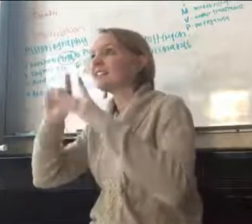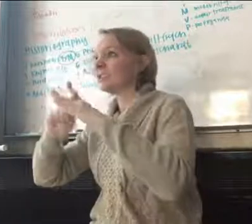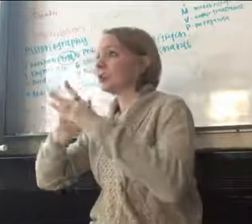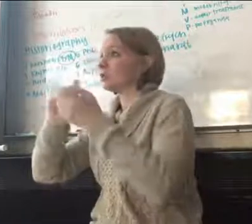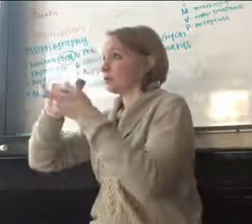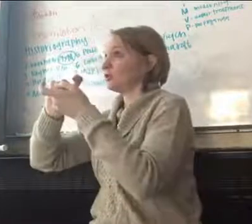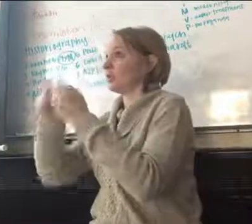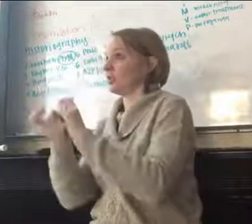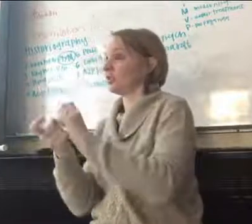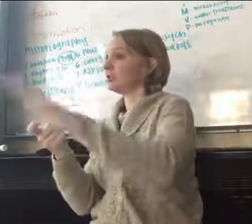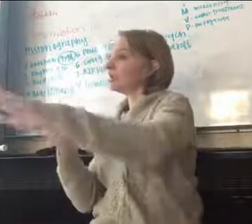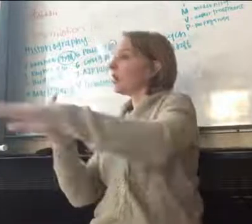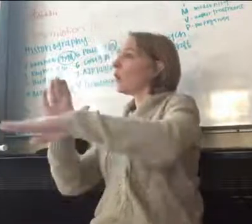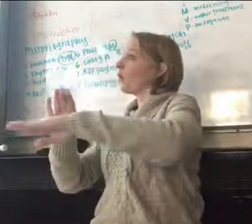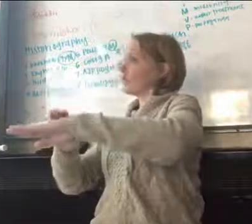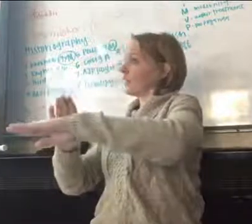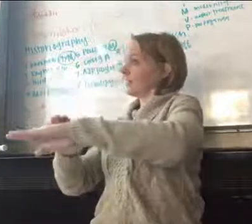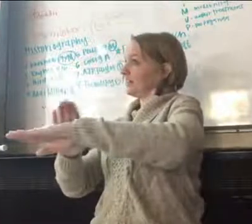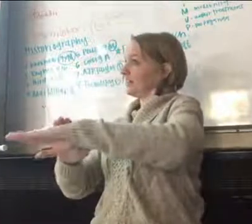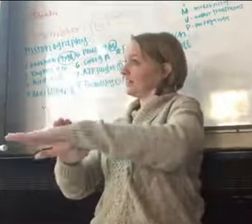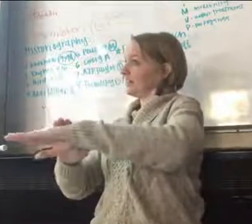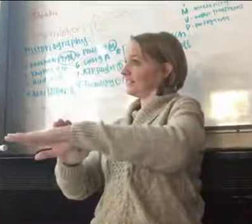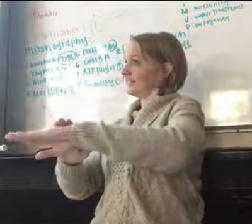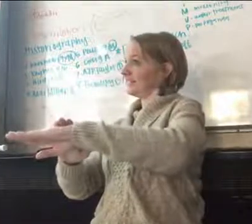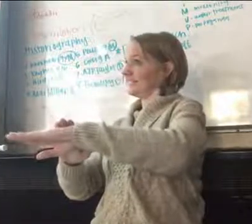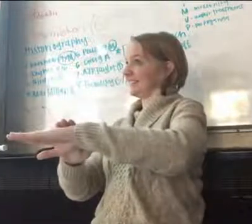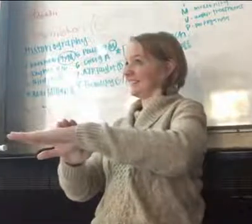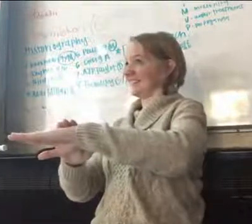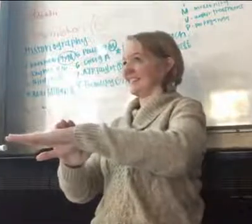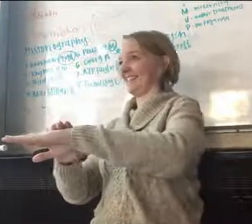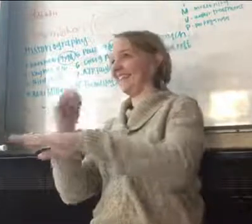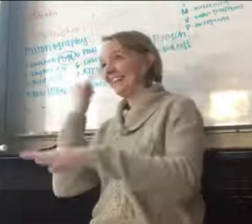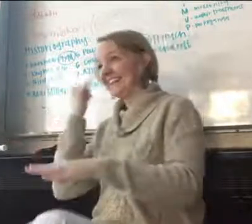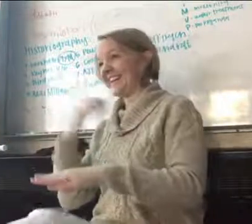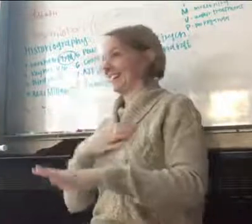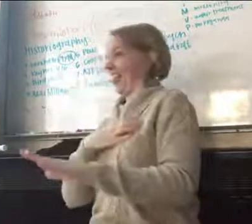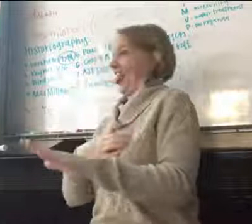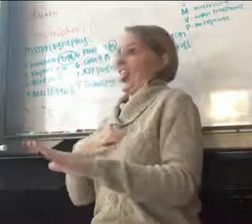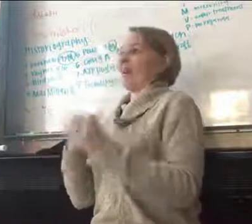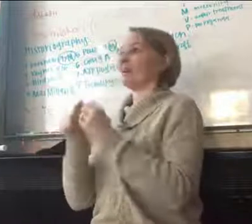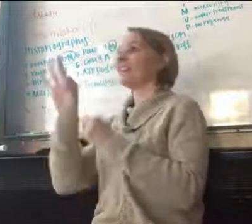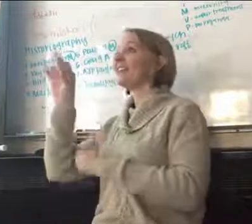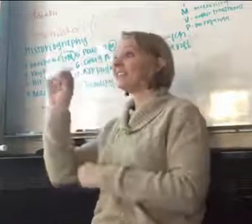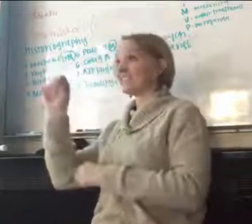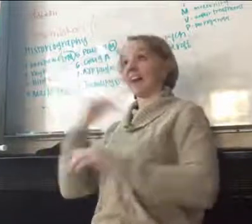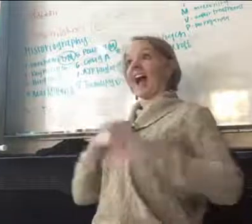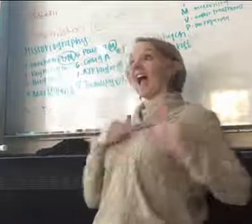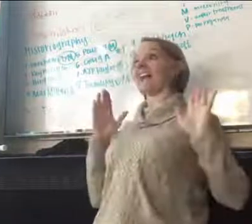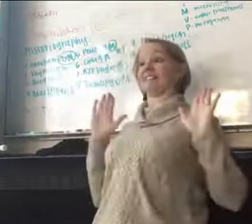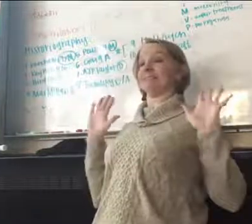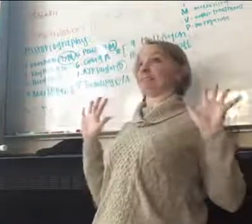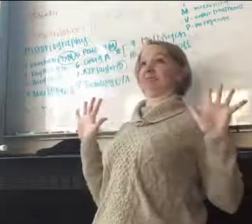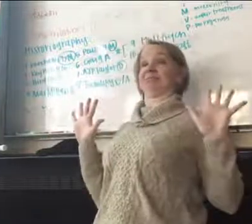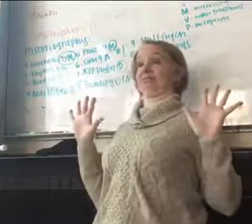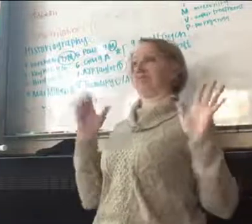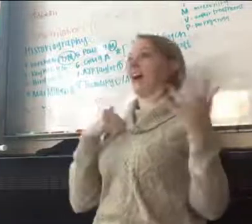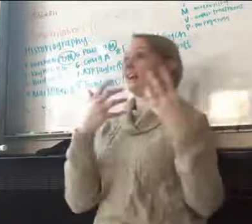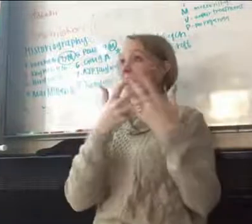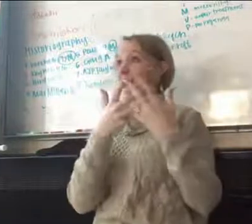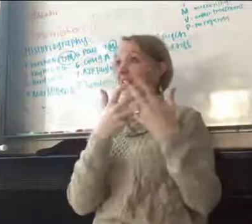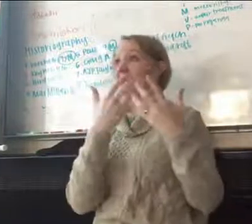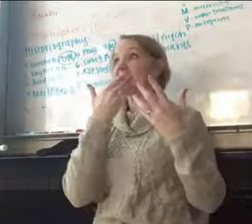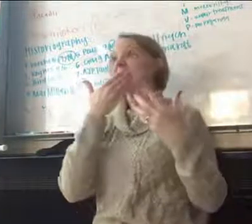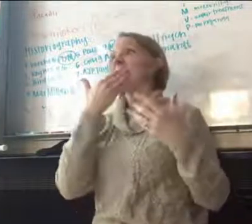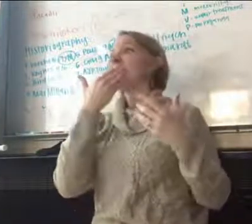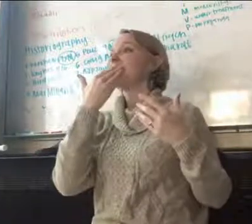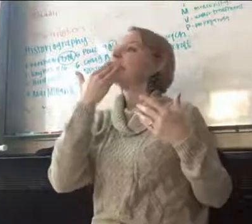Now, I'm giving you a warning. If you have a foot thing, which I had a roommate that had a really bad